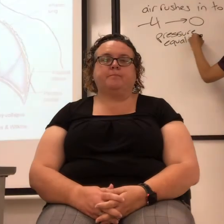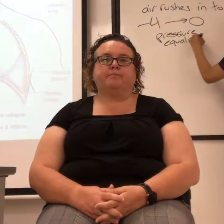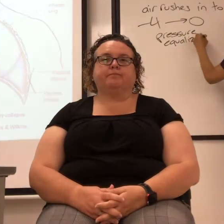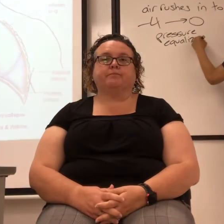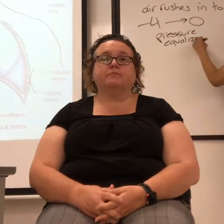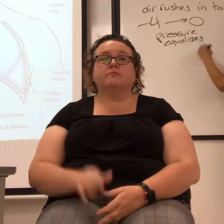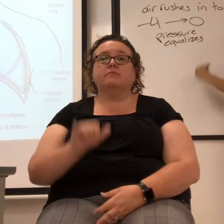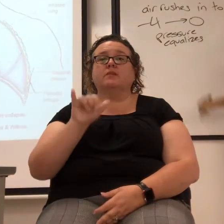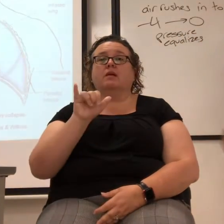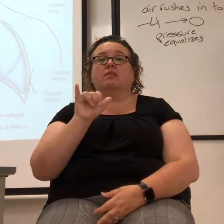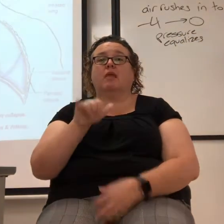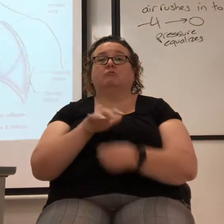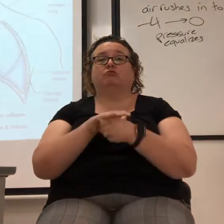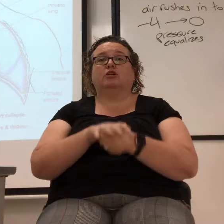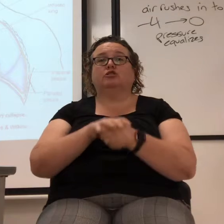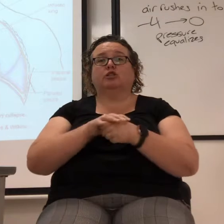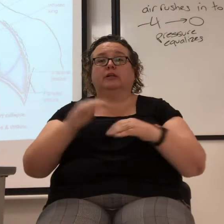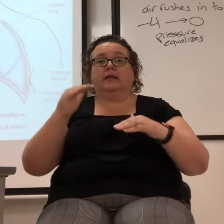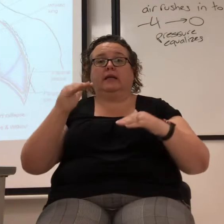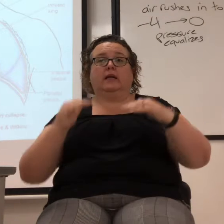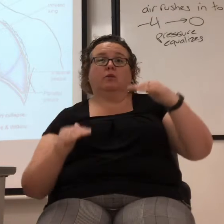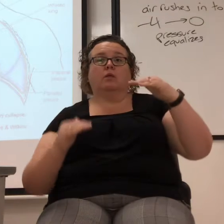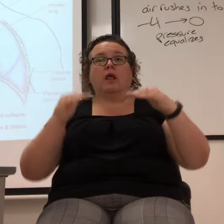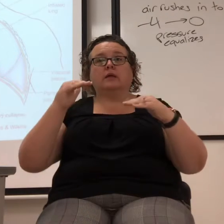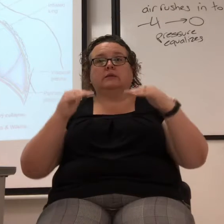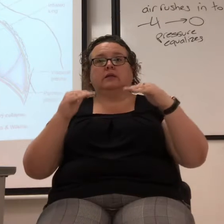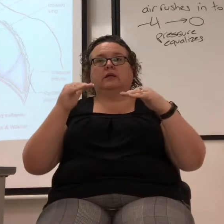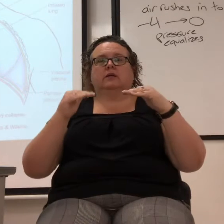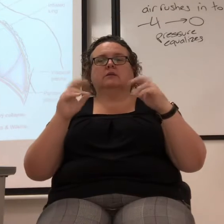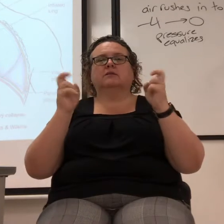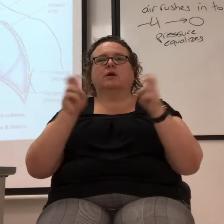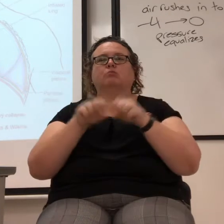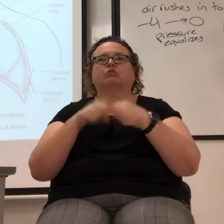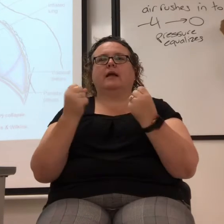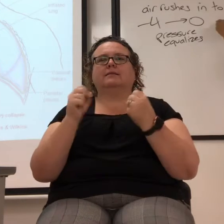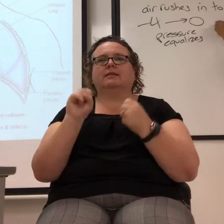Now that pressure equalizing breaks the seal, and that leads to